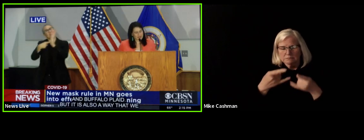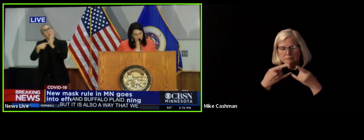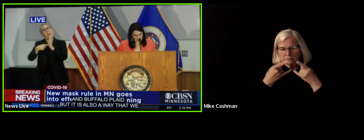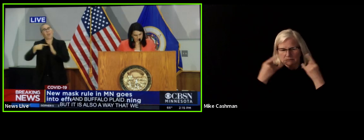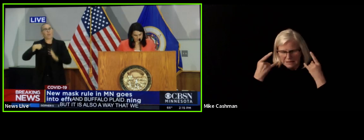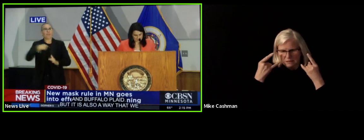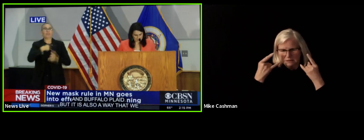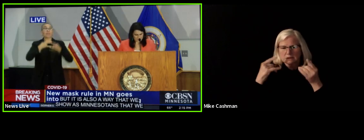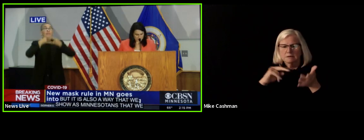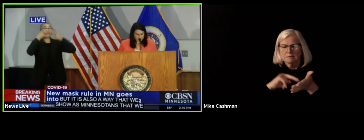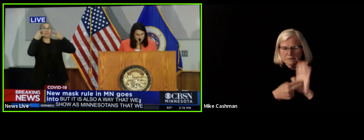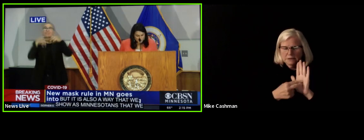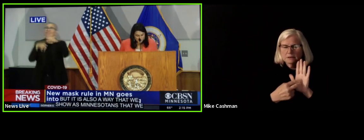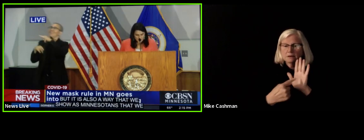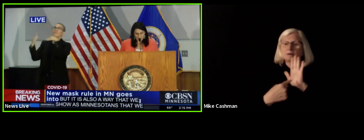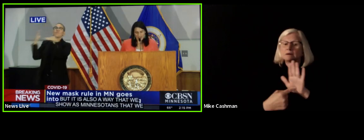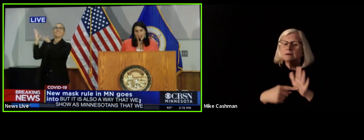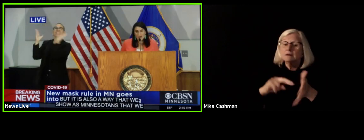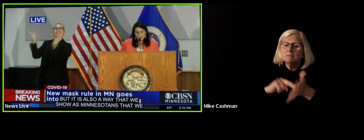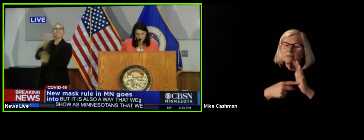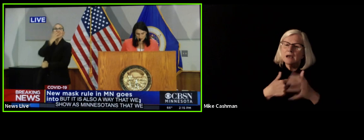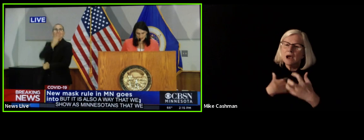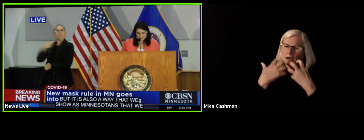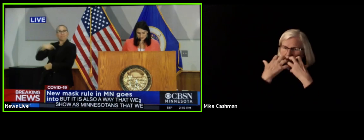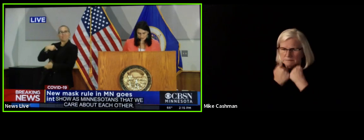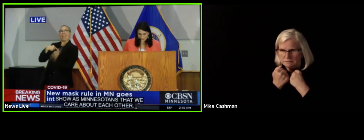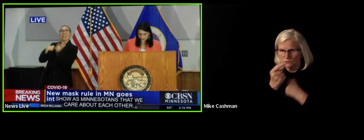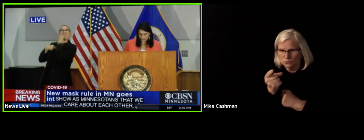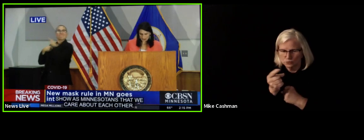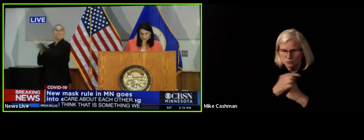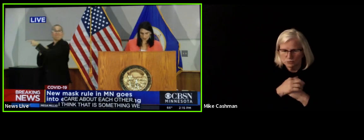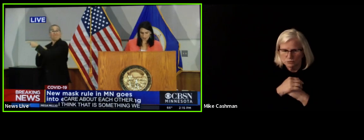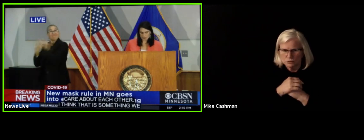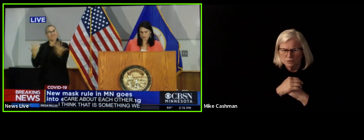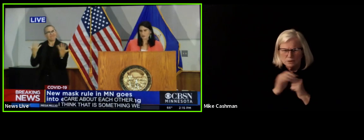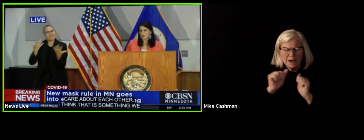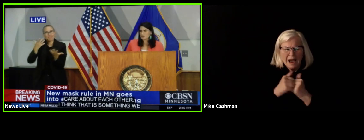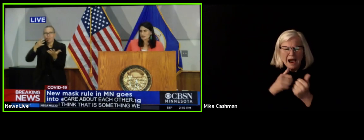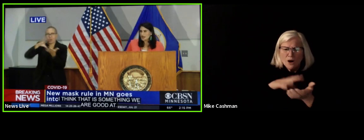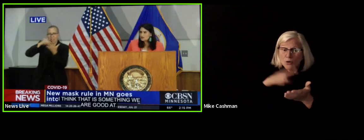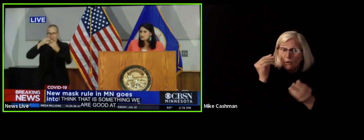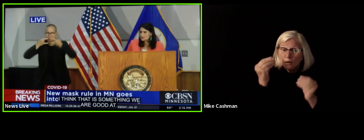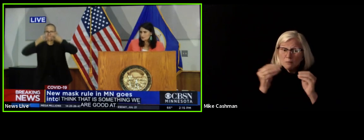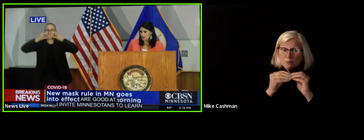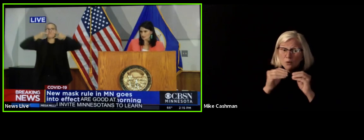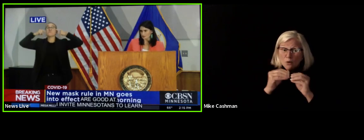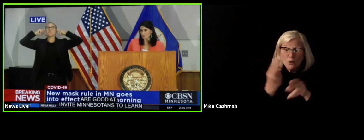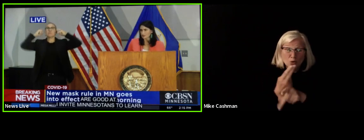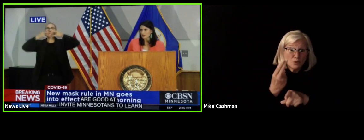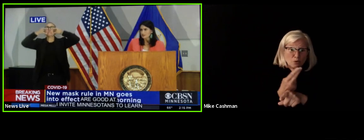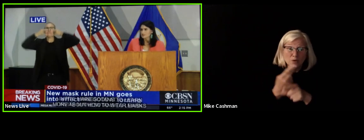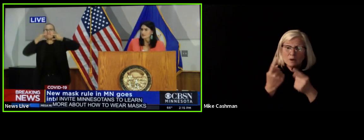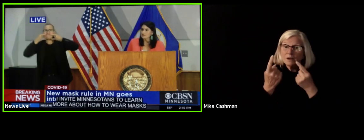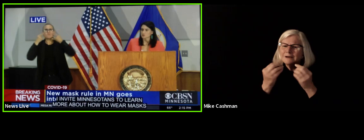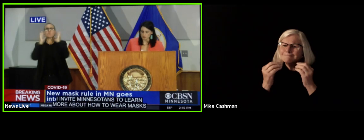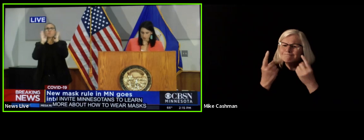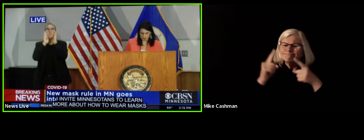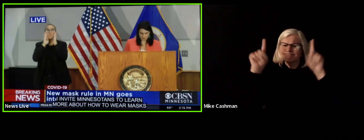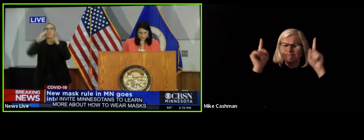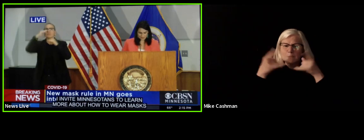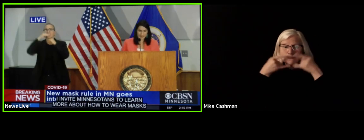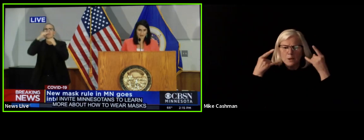I invite Minnesotans to learn more about how to wear masks effectively and to make sure that we are doing everything possible to make this